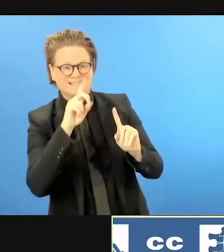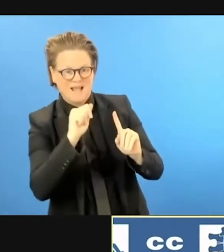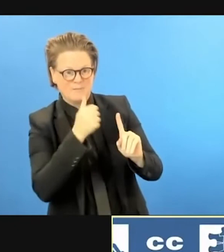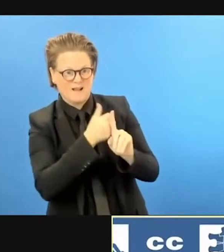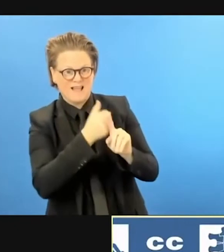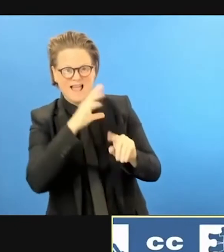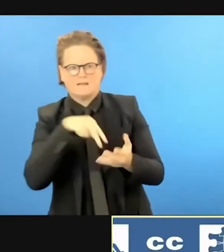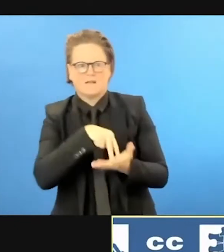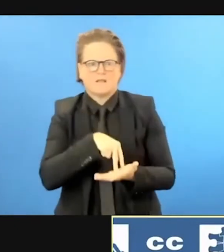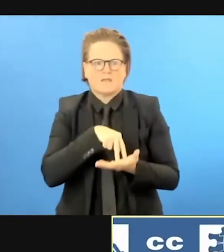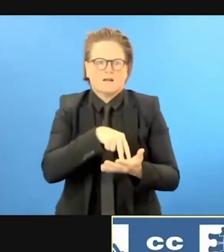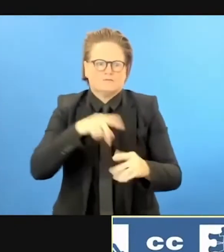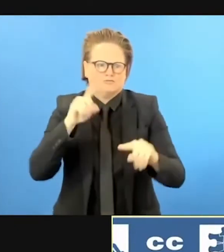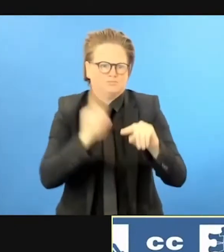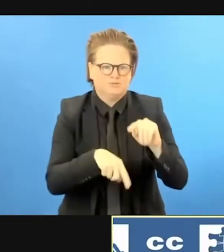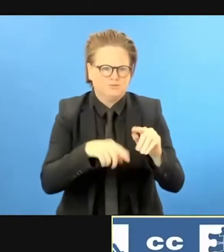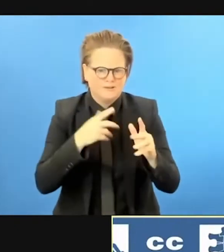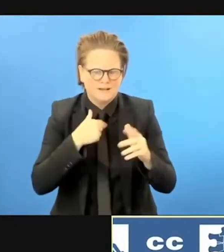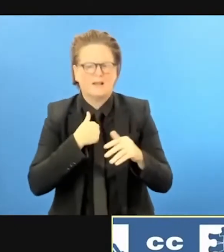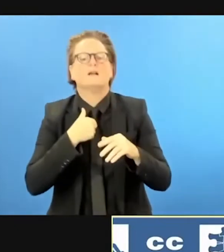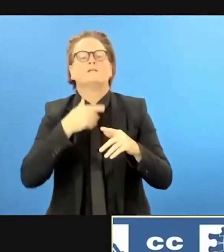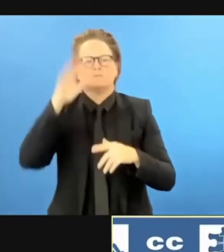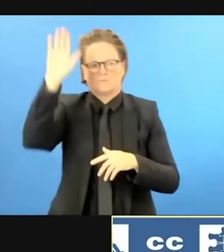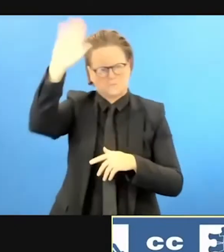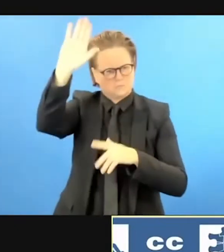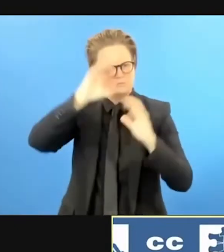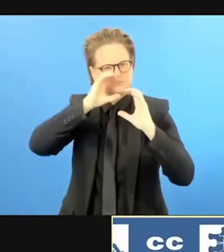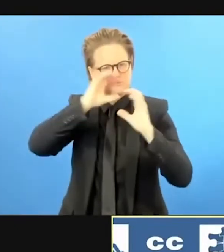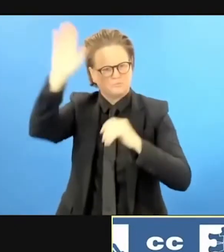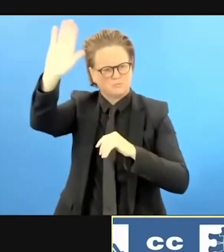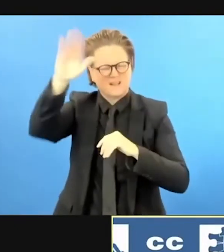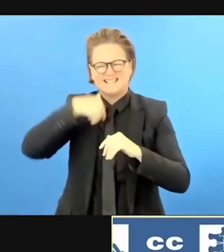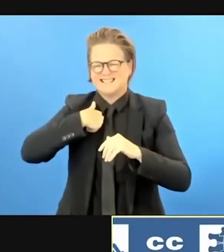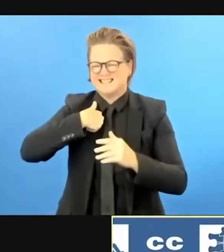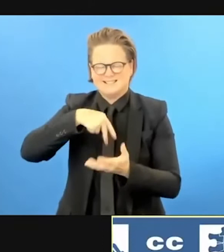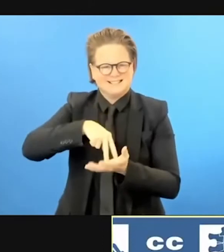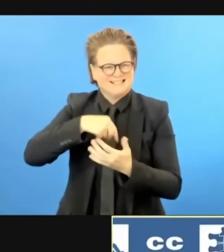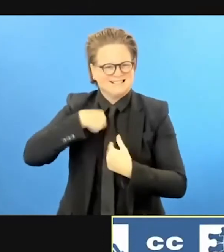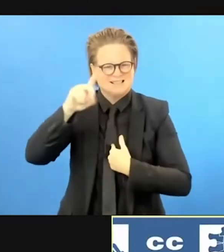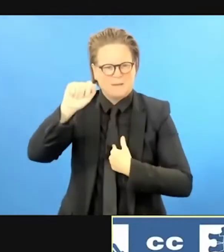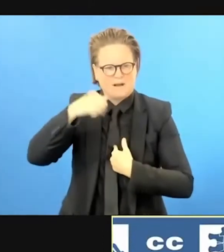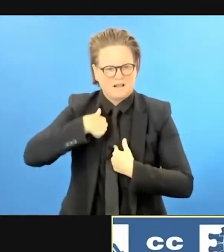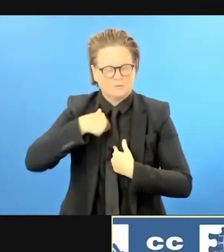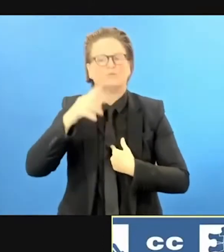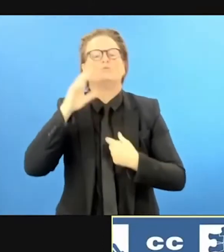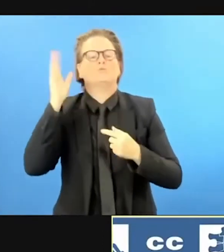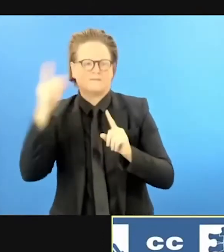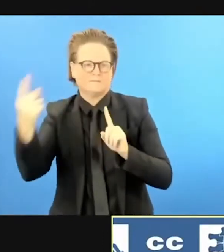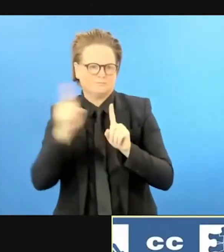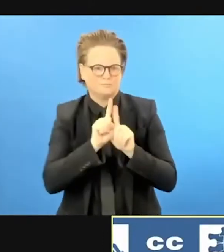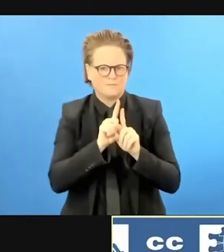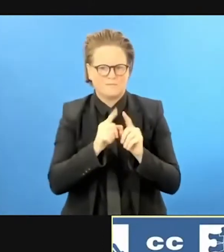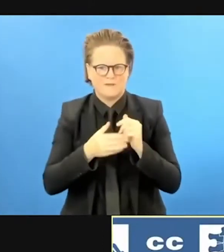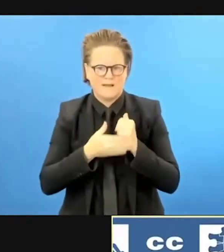if you identify yourself as someone with a disability as you're going to the site and just say, I'm going to need some